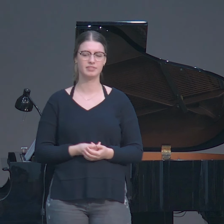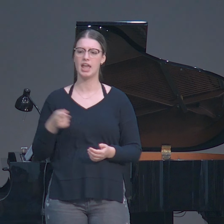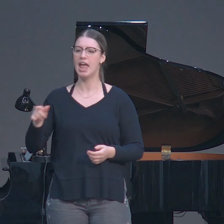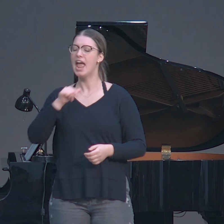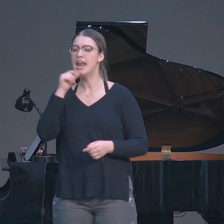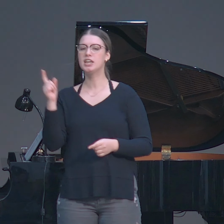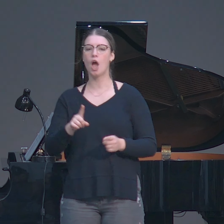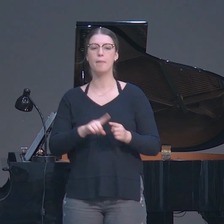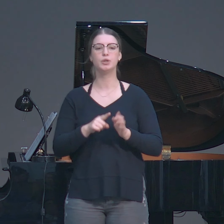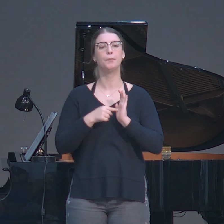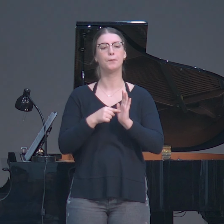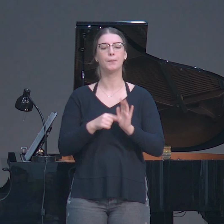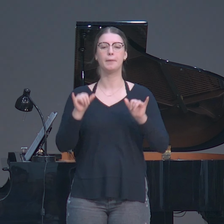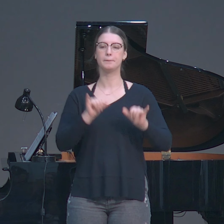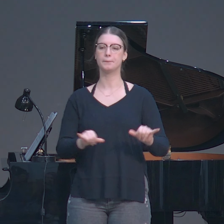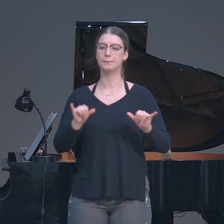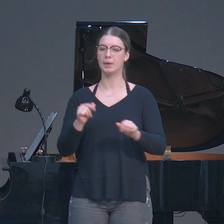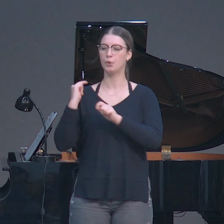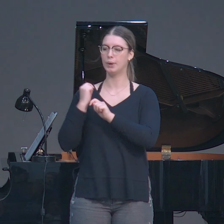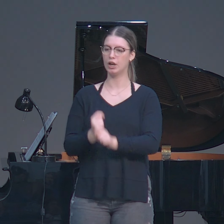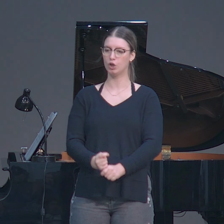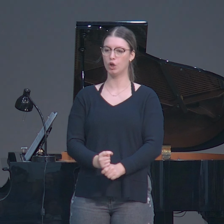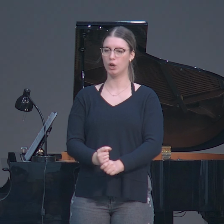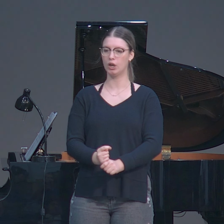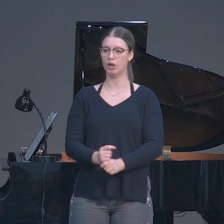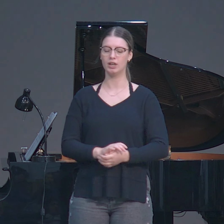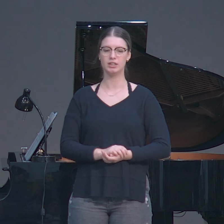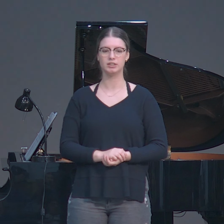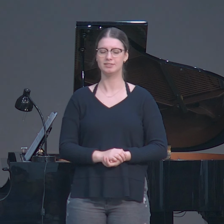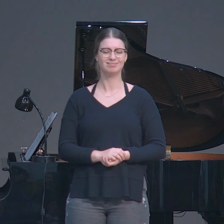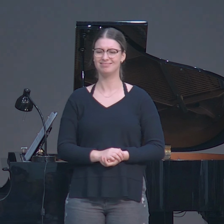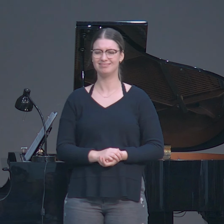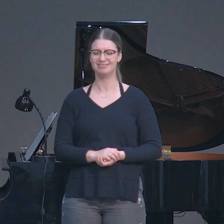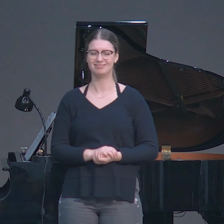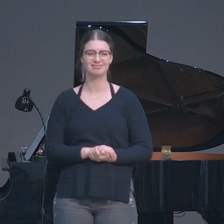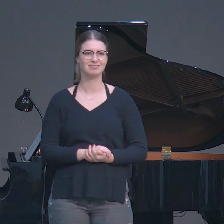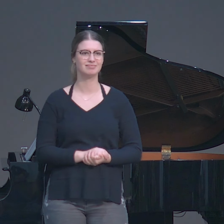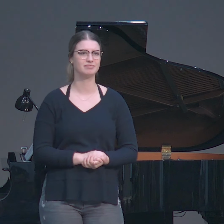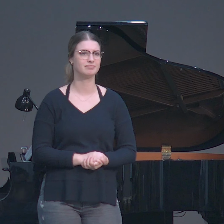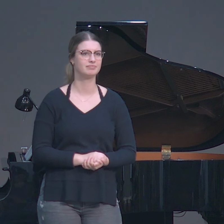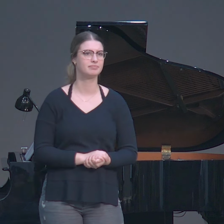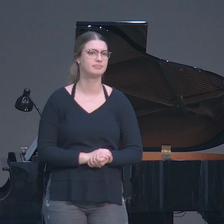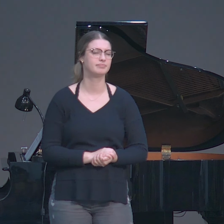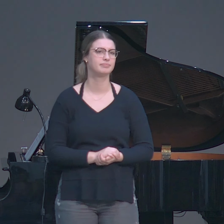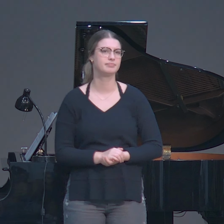and rituals that people practiced in addition to the old covenant.